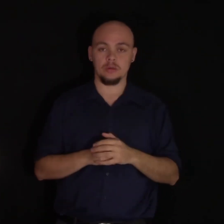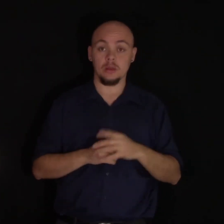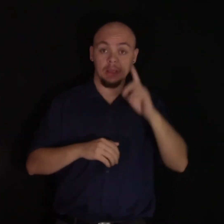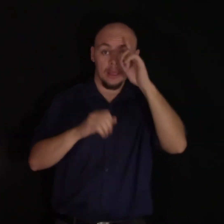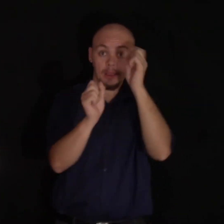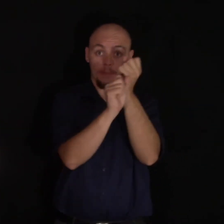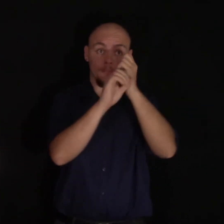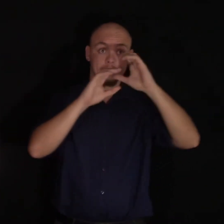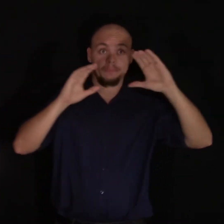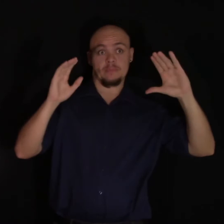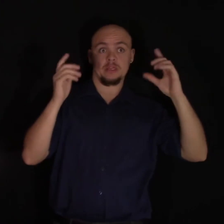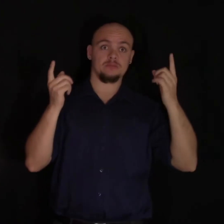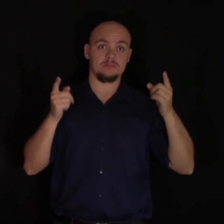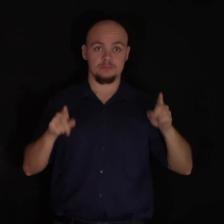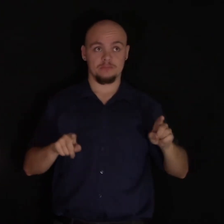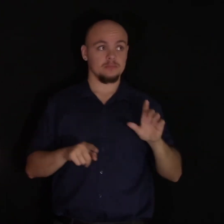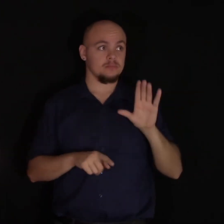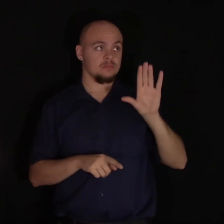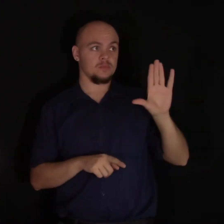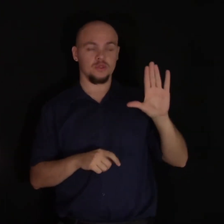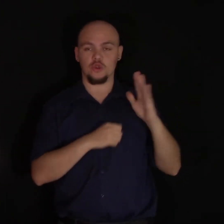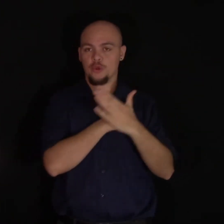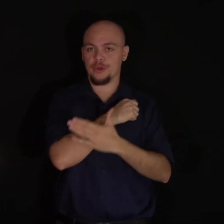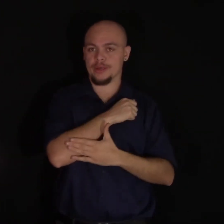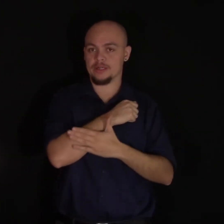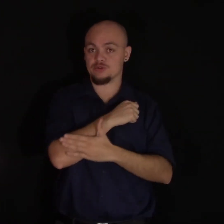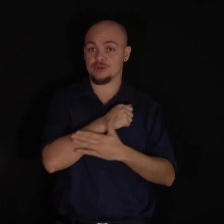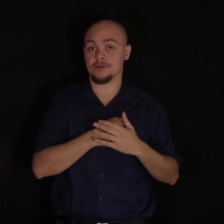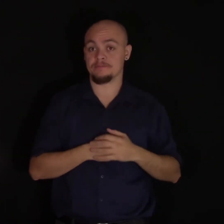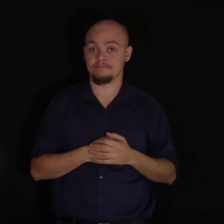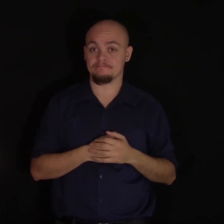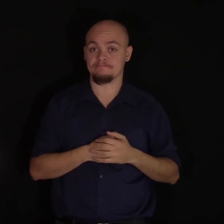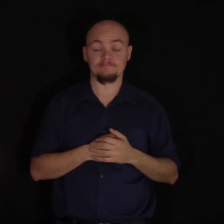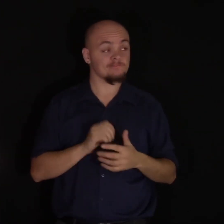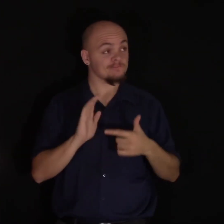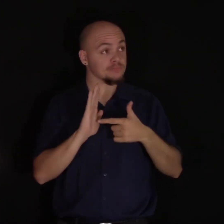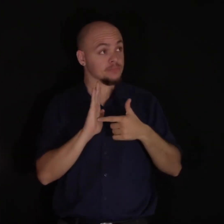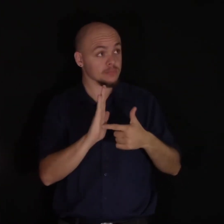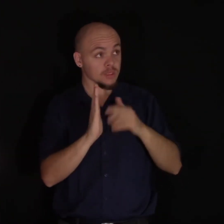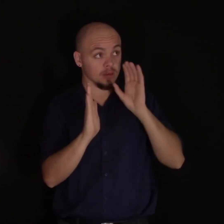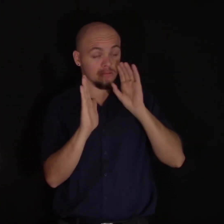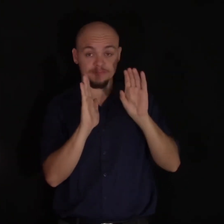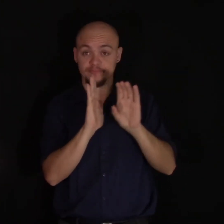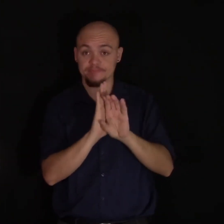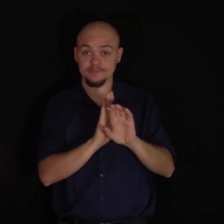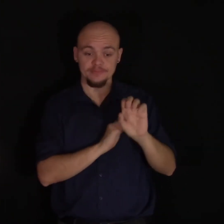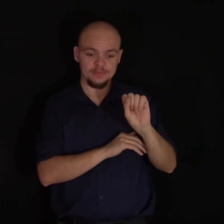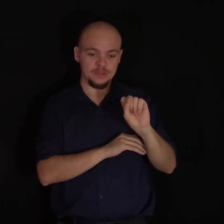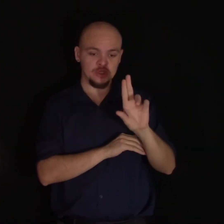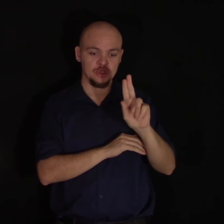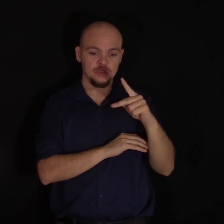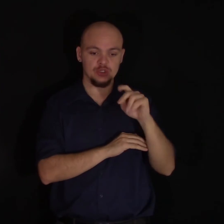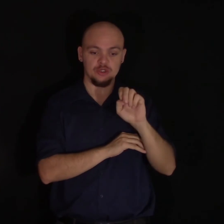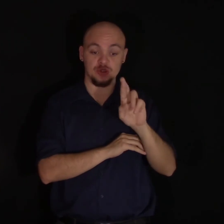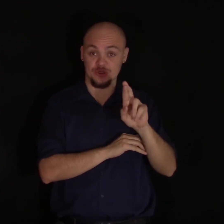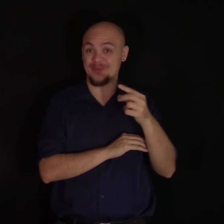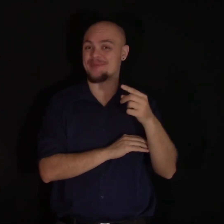such a phenomenon could happen in her own country. That is, until I showed her the photos of the super gays we interviewed in